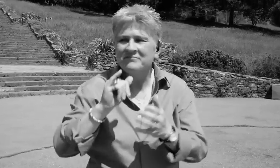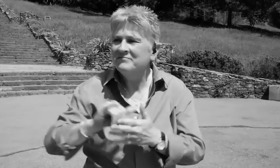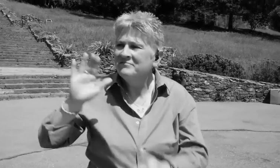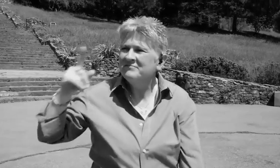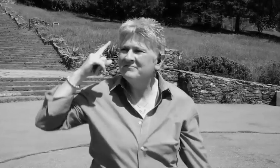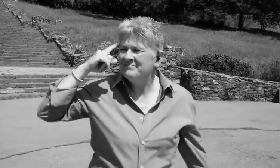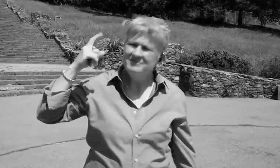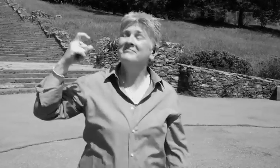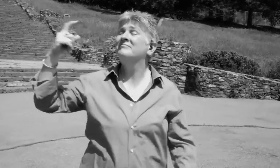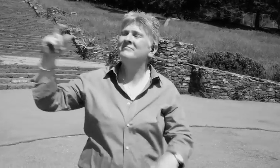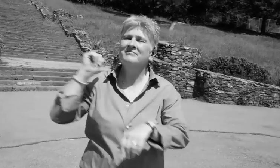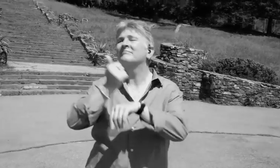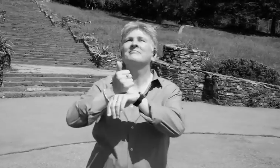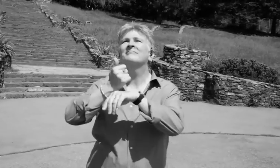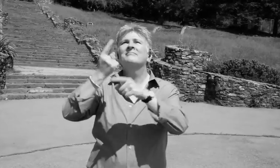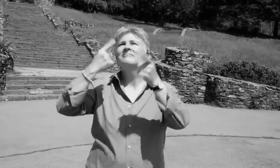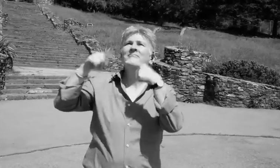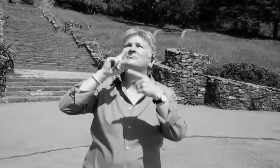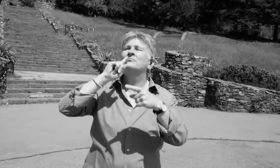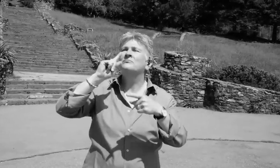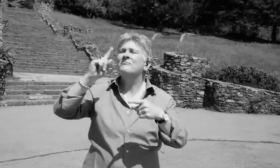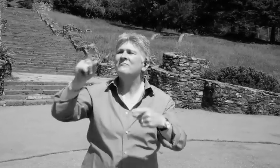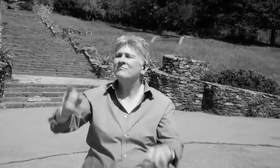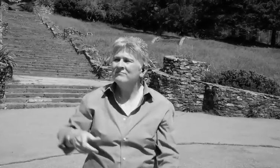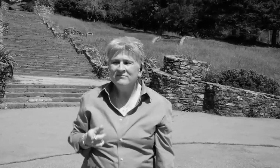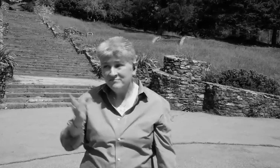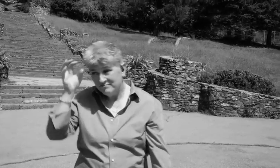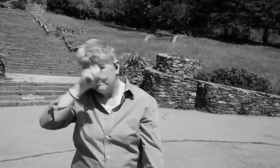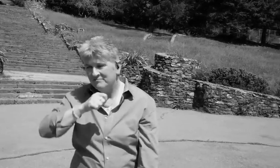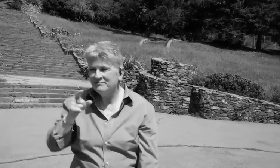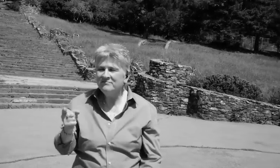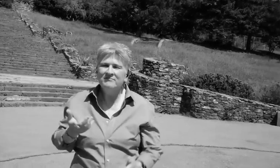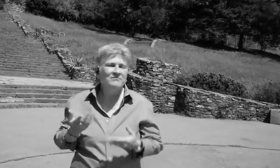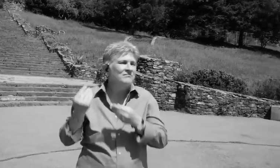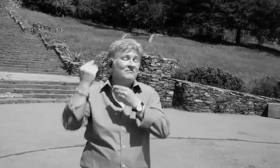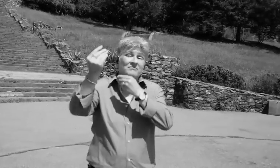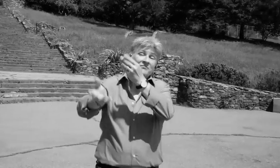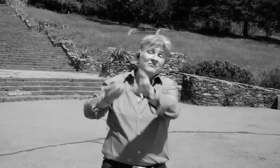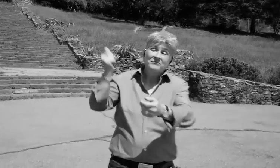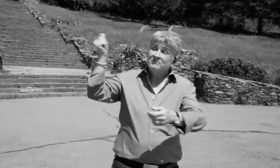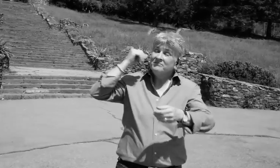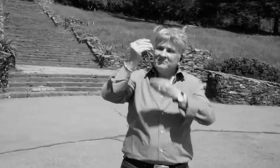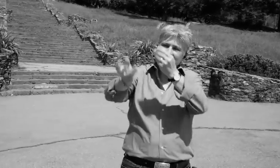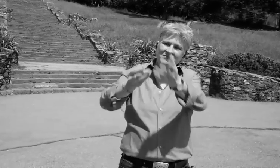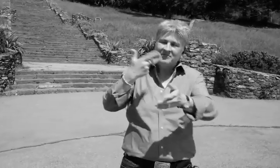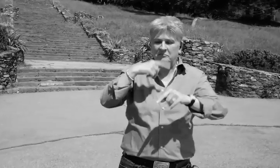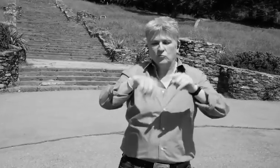heard that your dreams came true. Guess she gave you things I